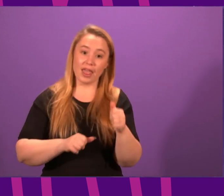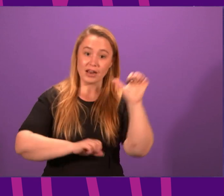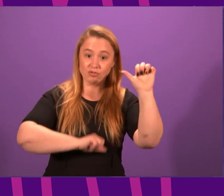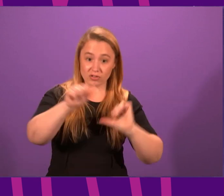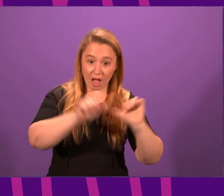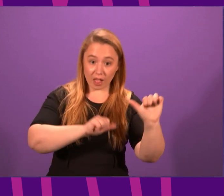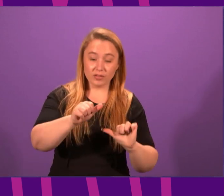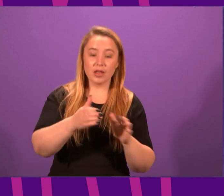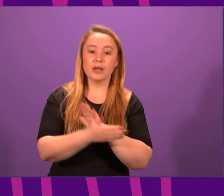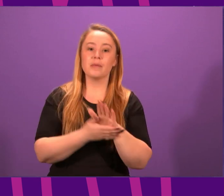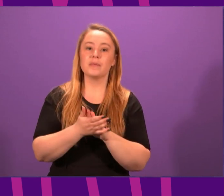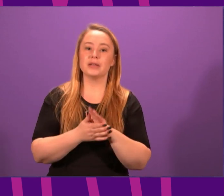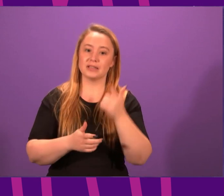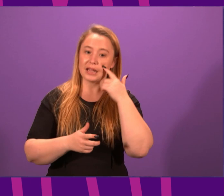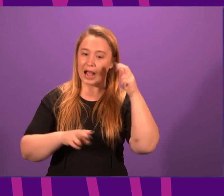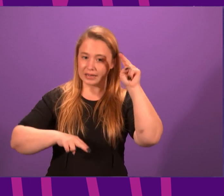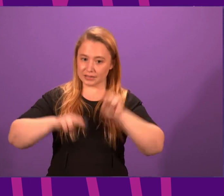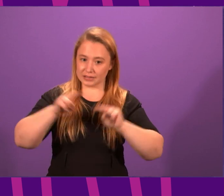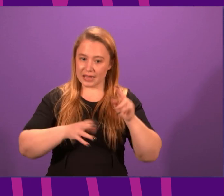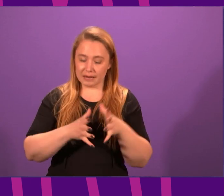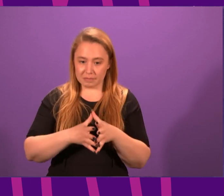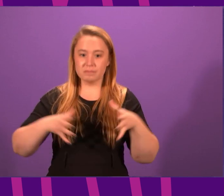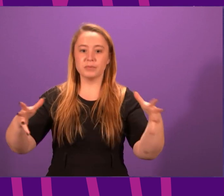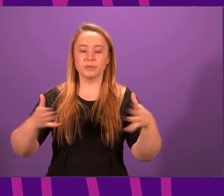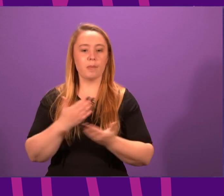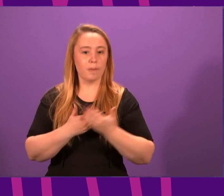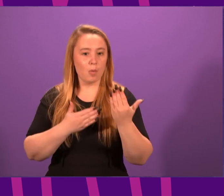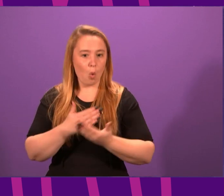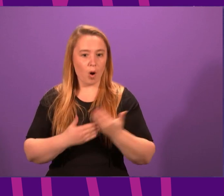of testing, which so far has just proved